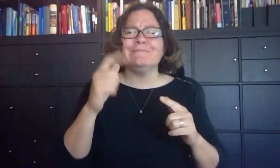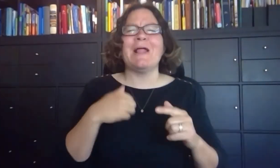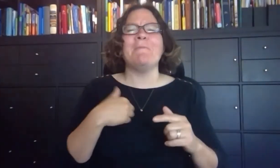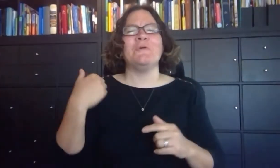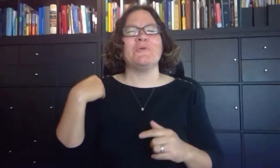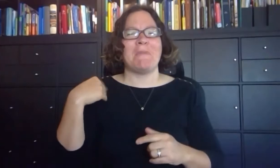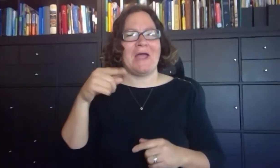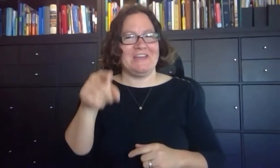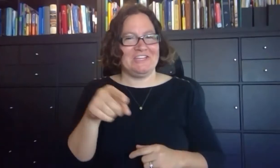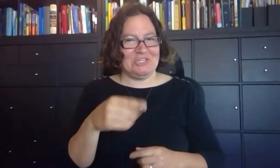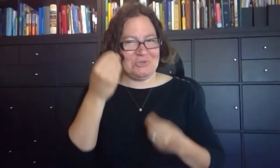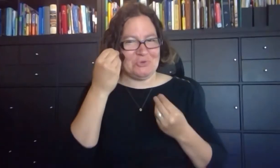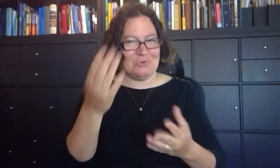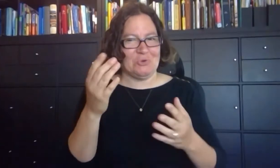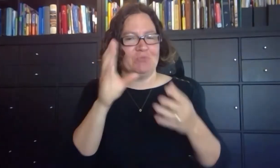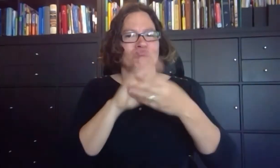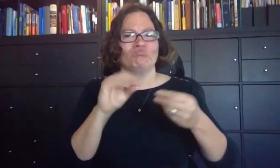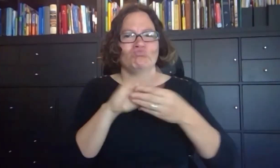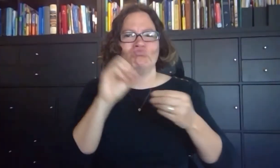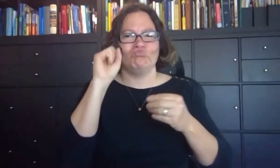you forget? Let me remind you.